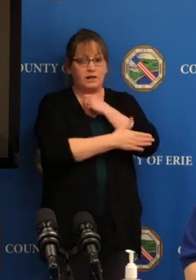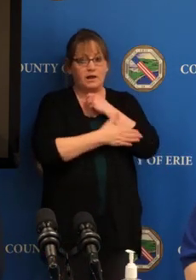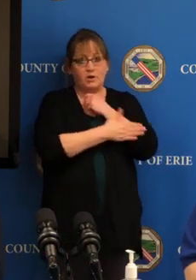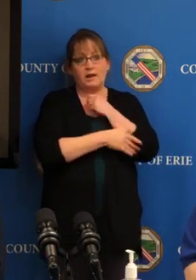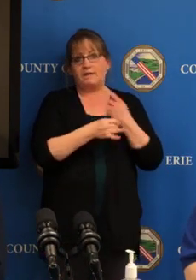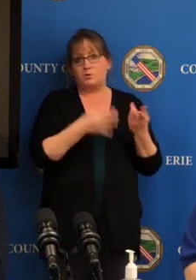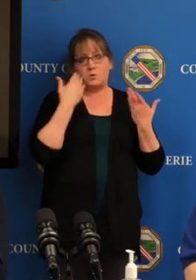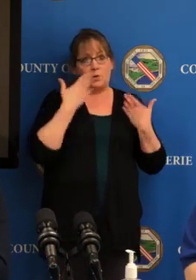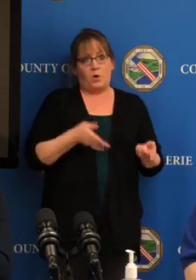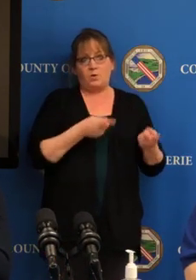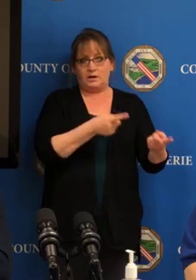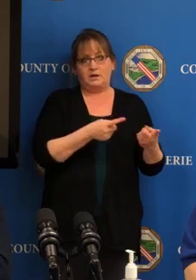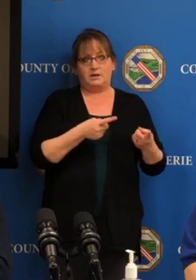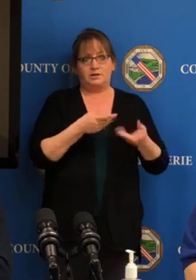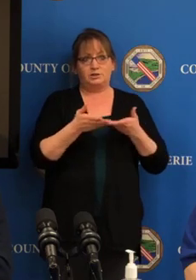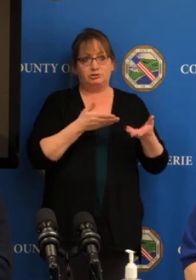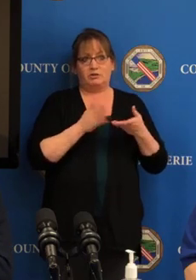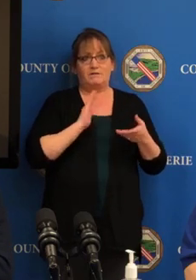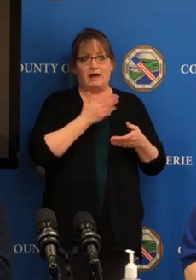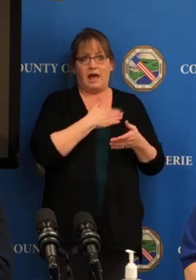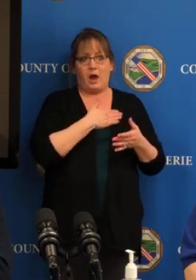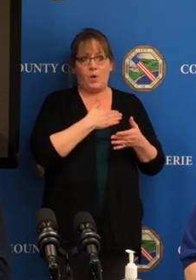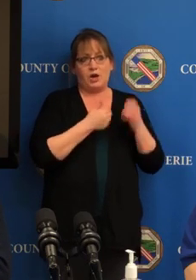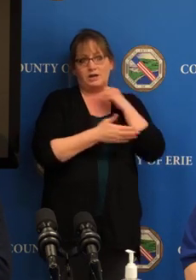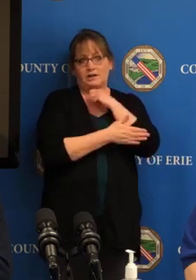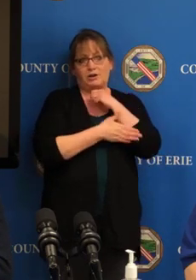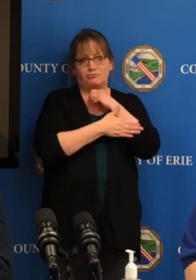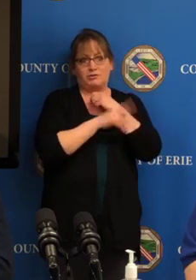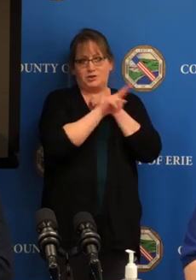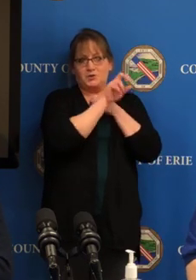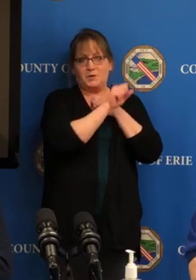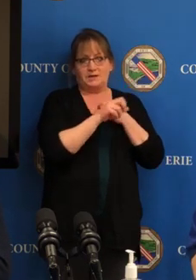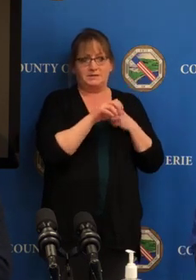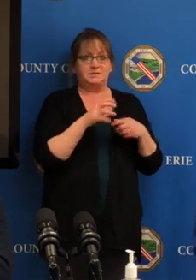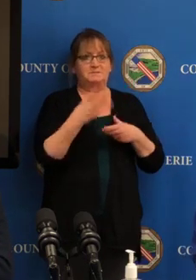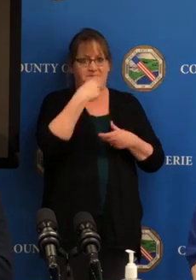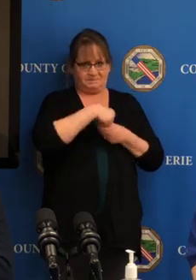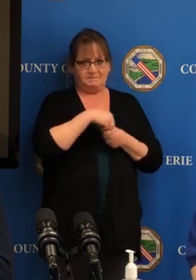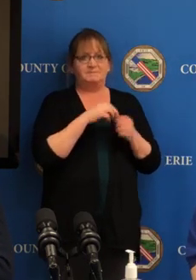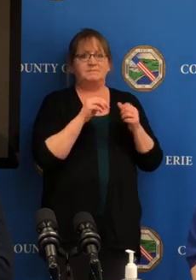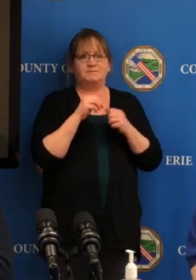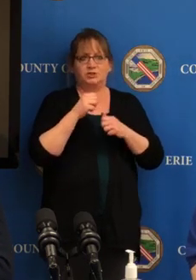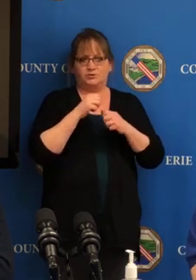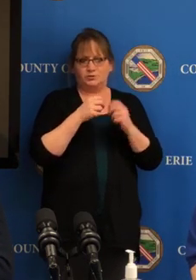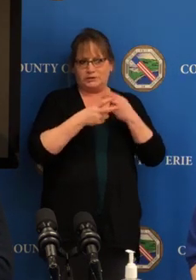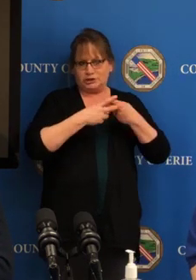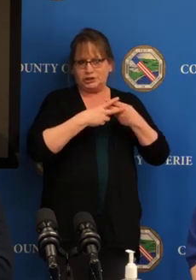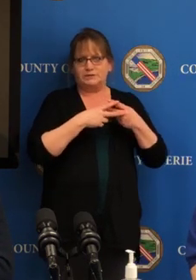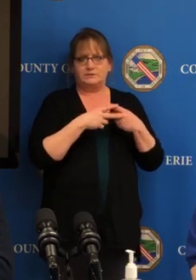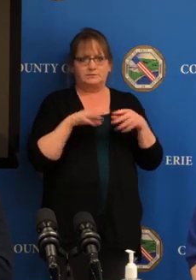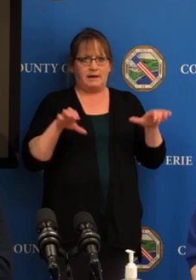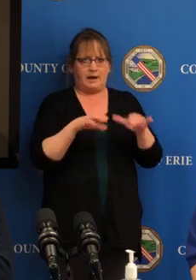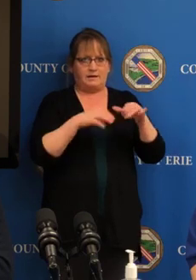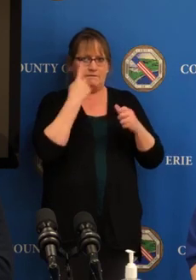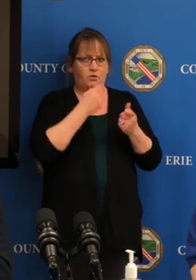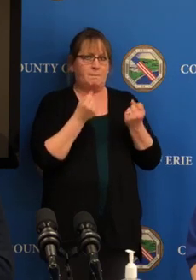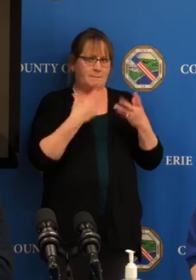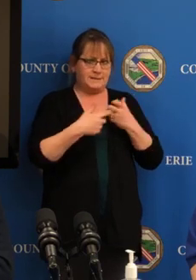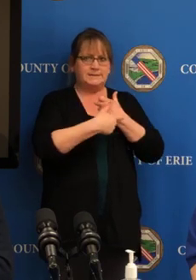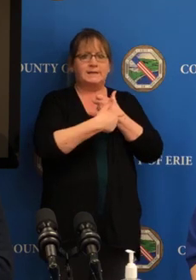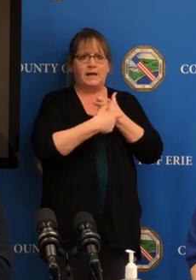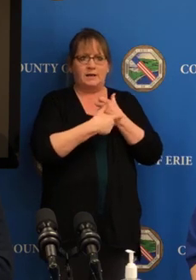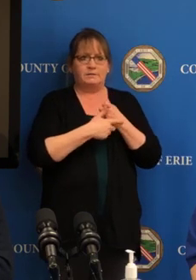don't know, David serves our country as well. He's a member of the reserves, has been in active duty many times, including in the